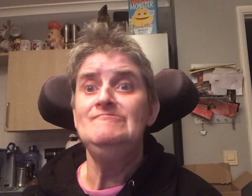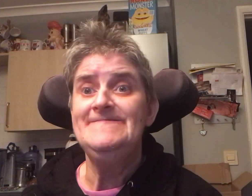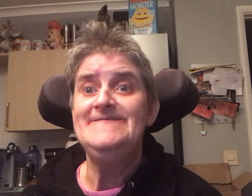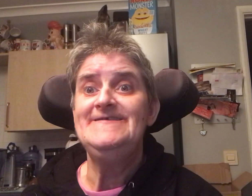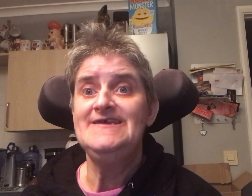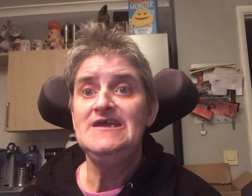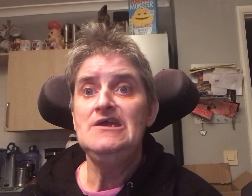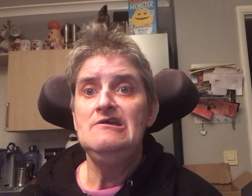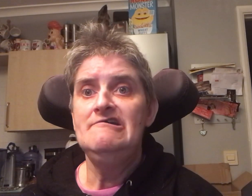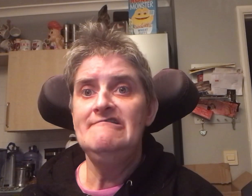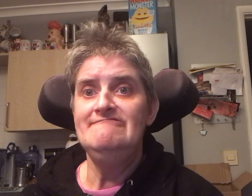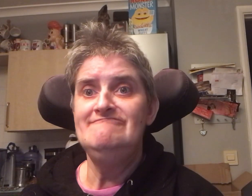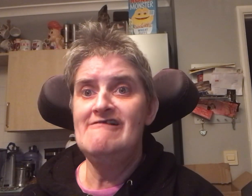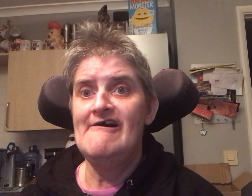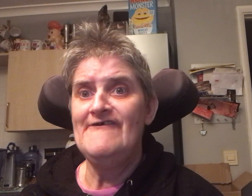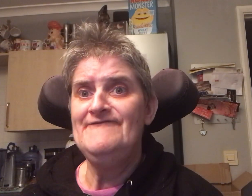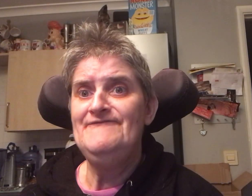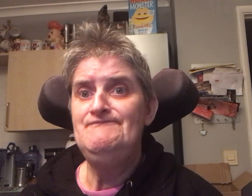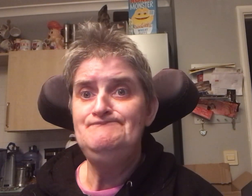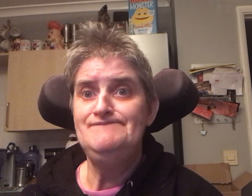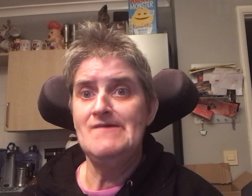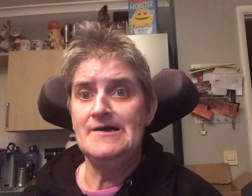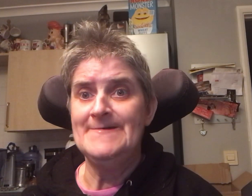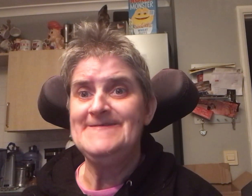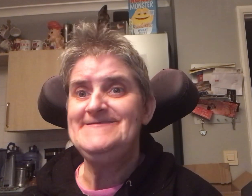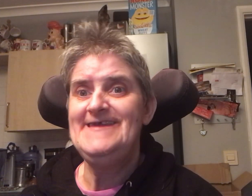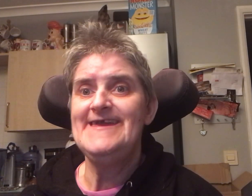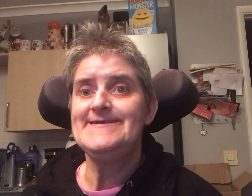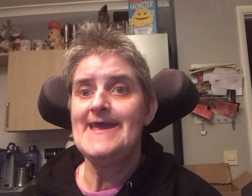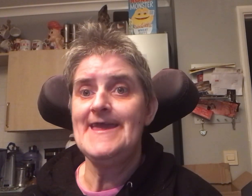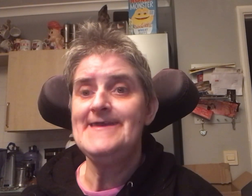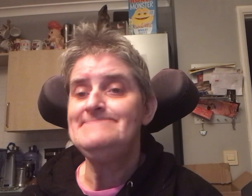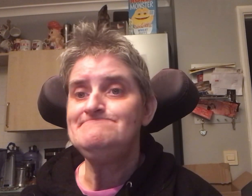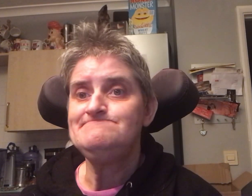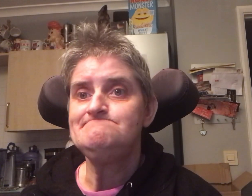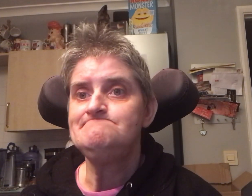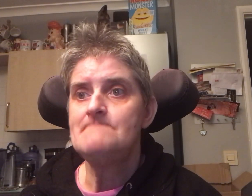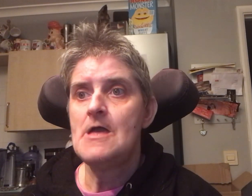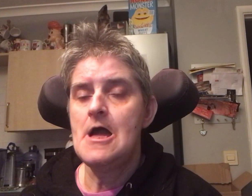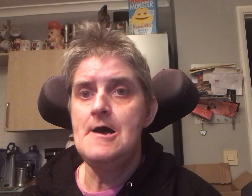illegals arrived by dinghy